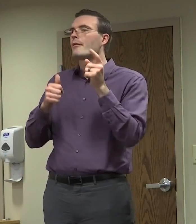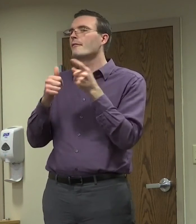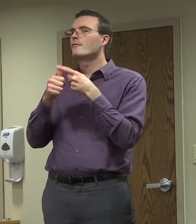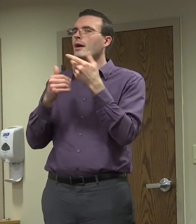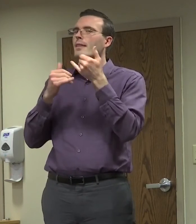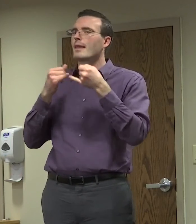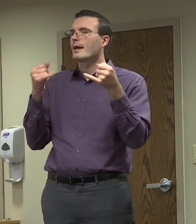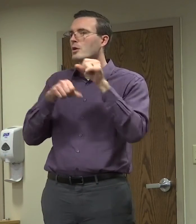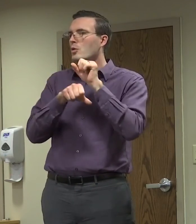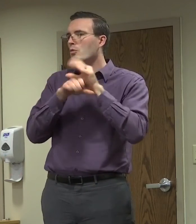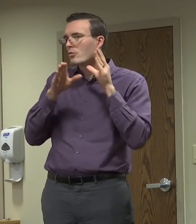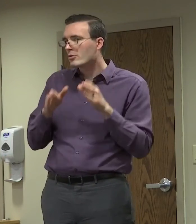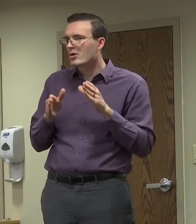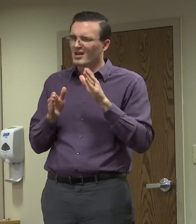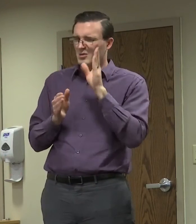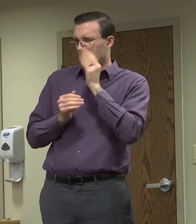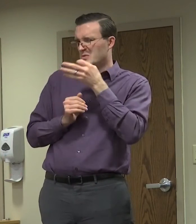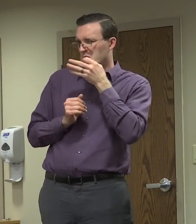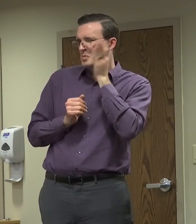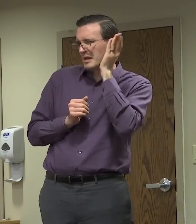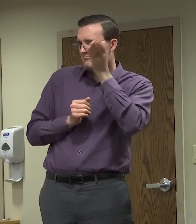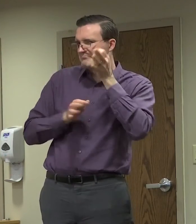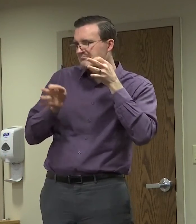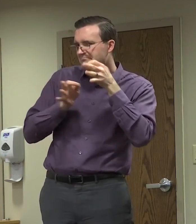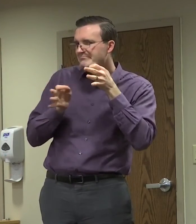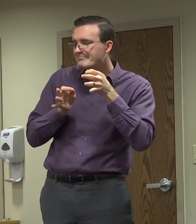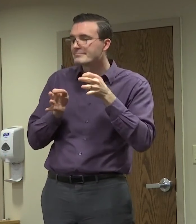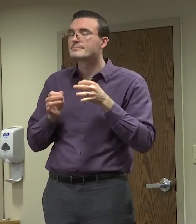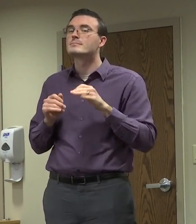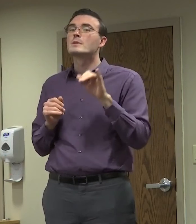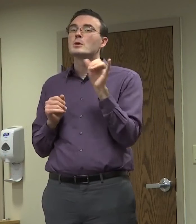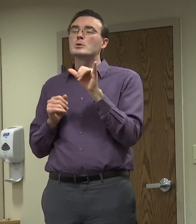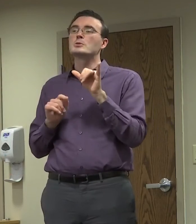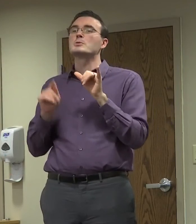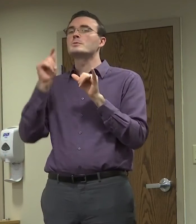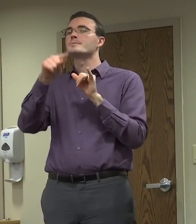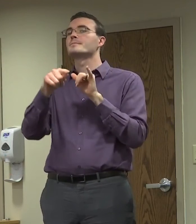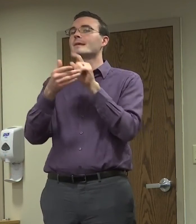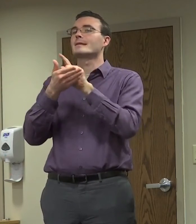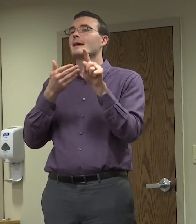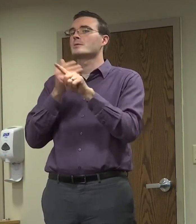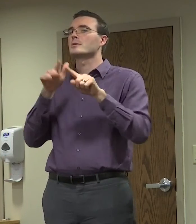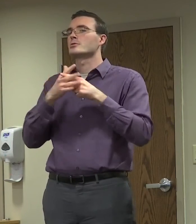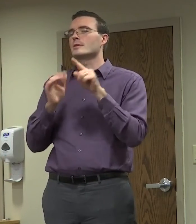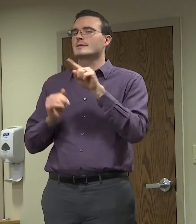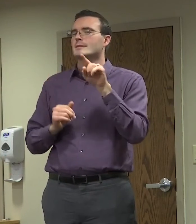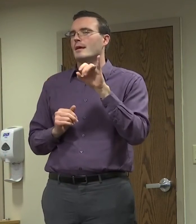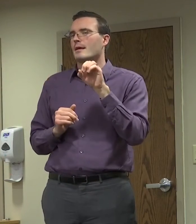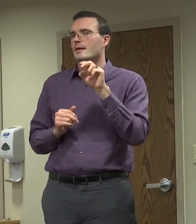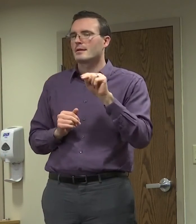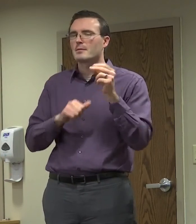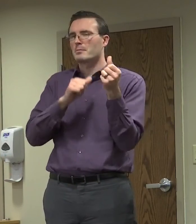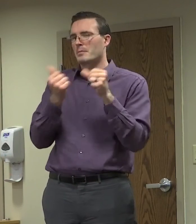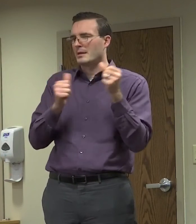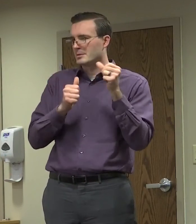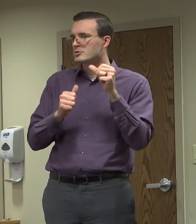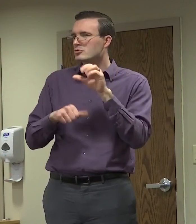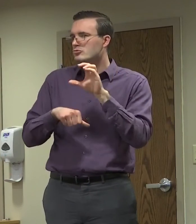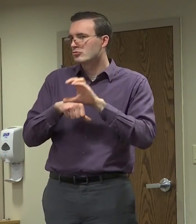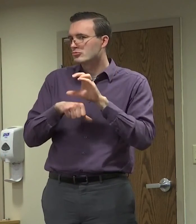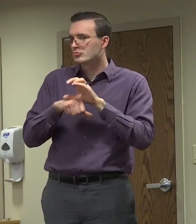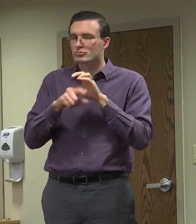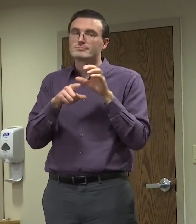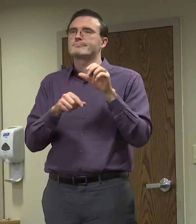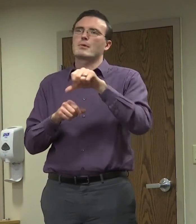about that. And of course, we are starting up next week the new Zion Missionary Baptist Church location, which will be another site in Winnebago